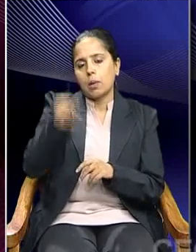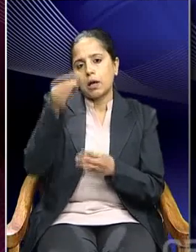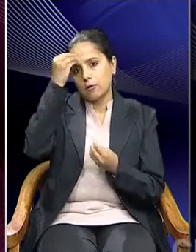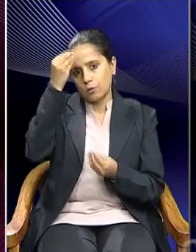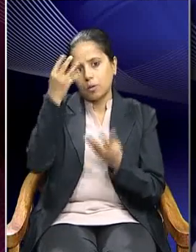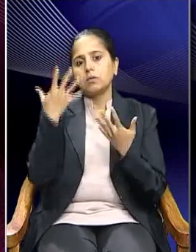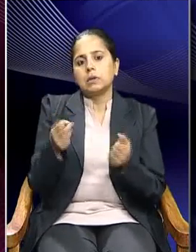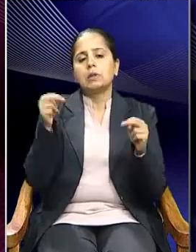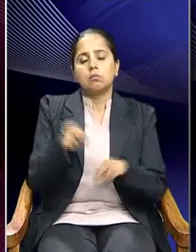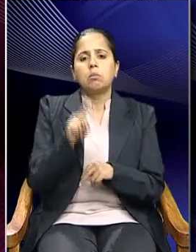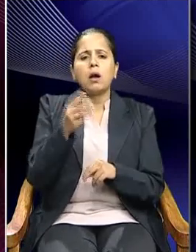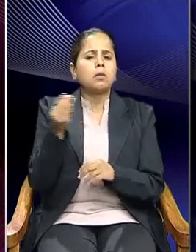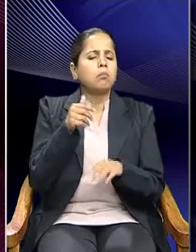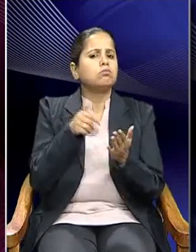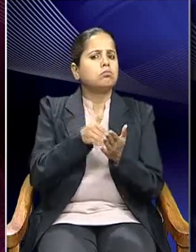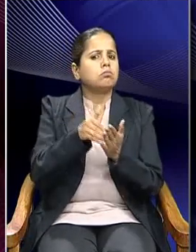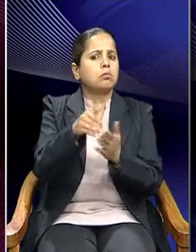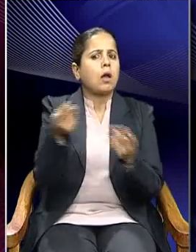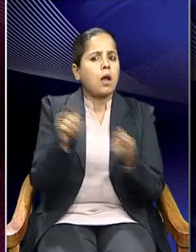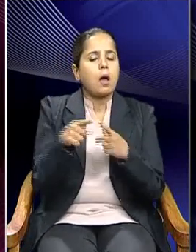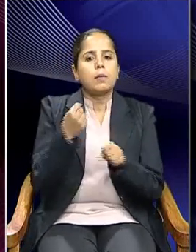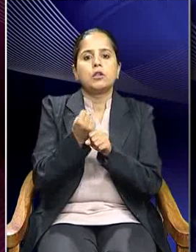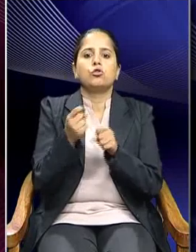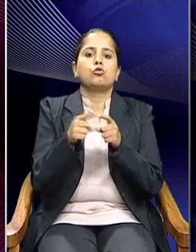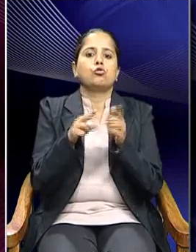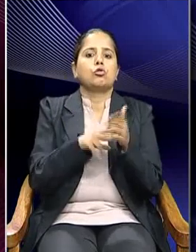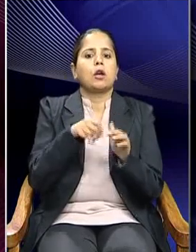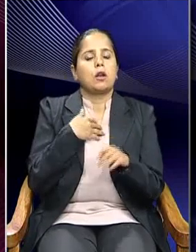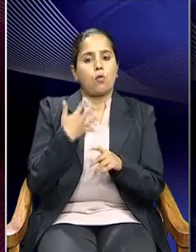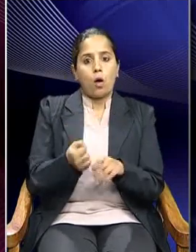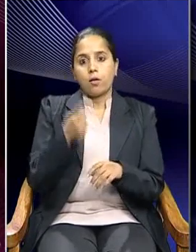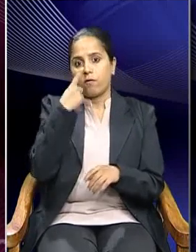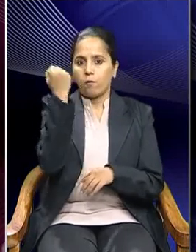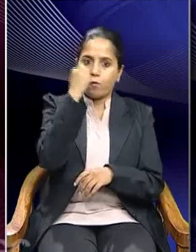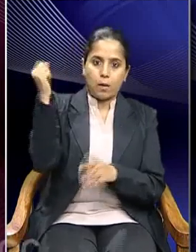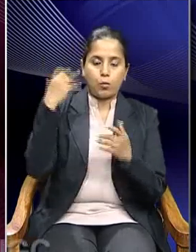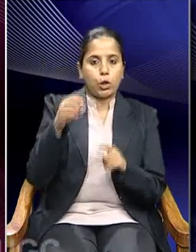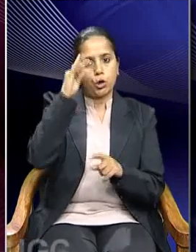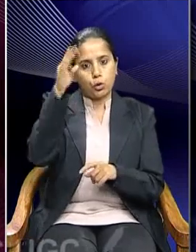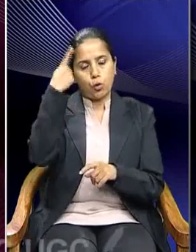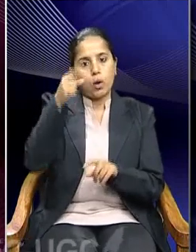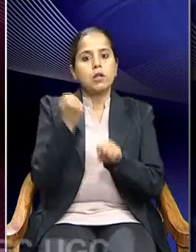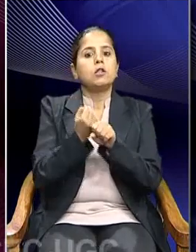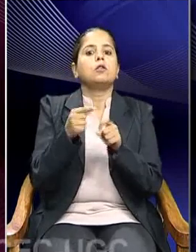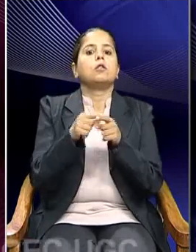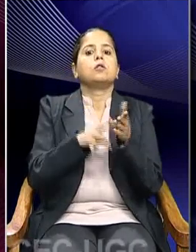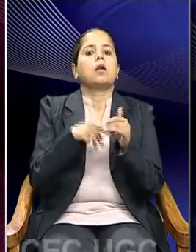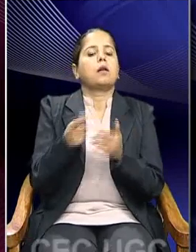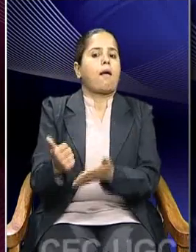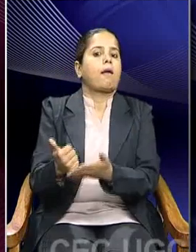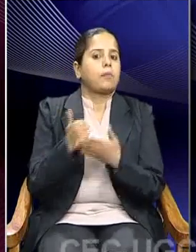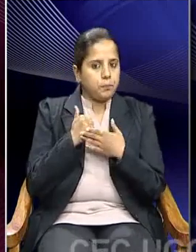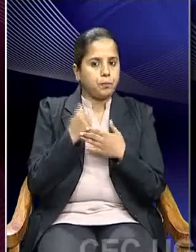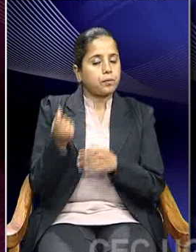For instance, gender. So, we need say a feminist theory of gender, and that would help us